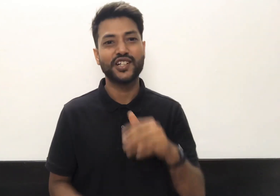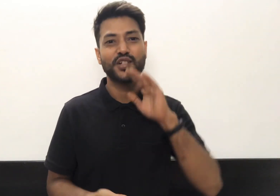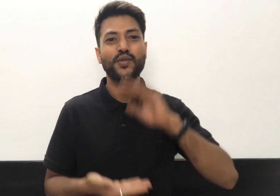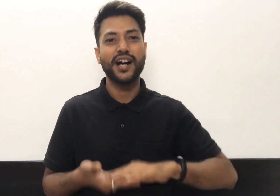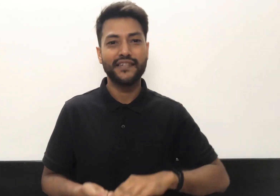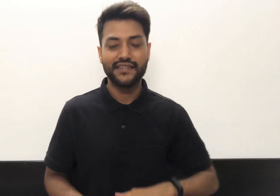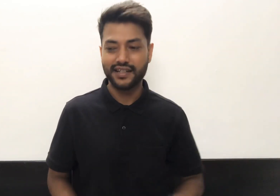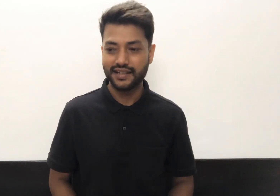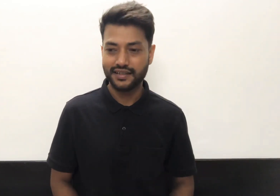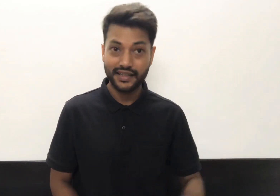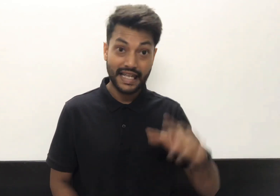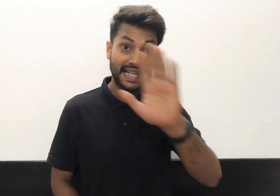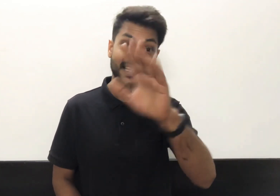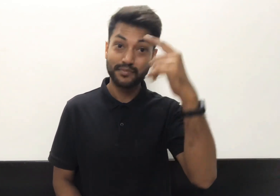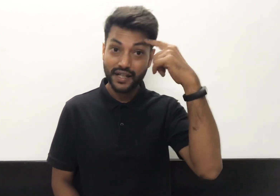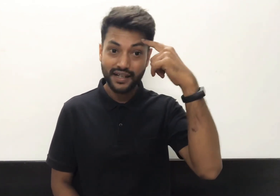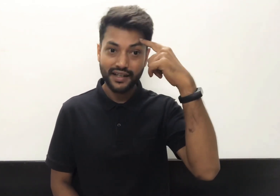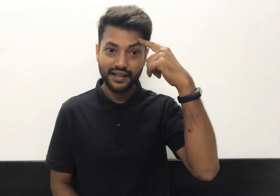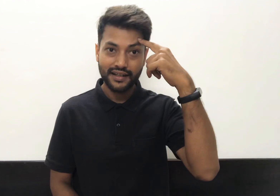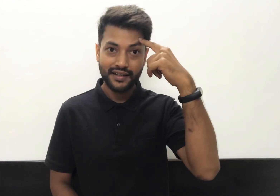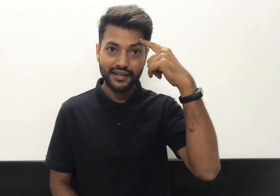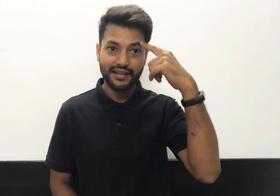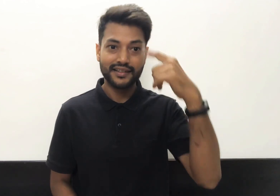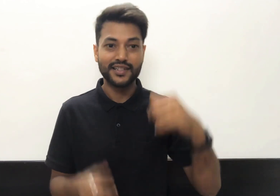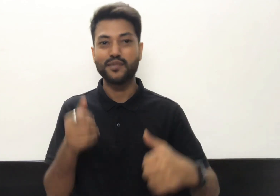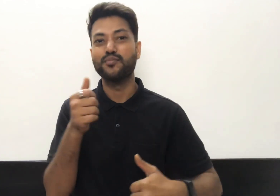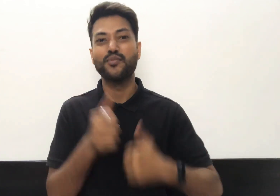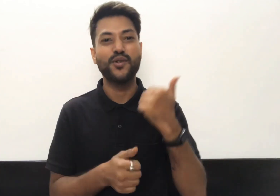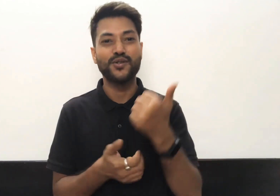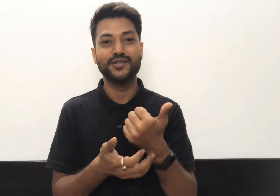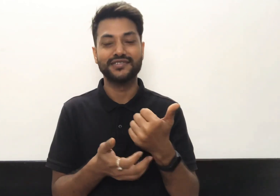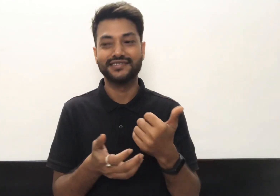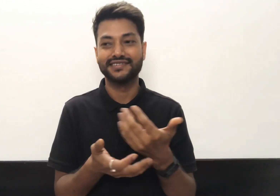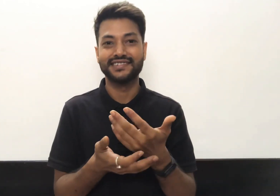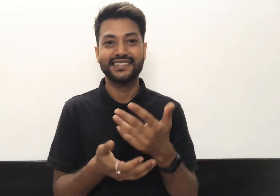In his mind, the most nasty things can only be done by the wife.